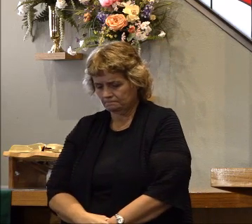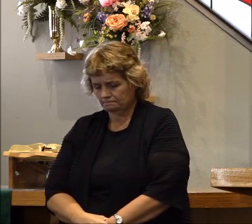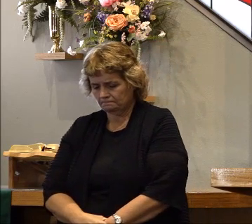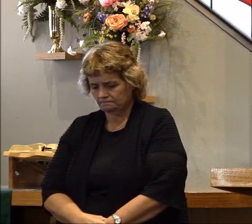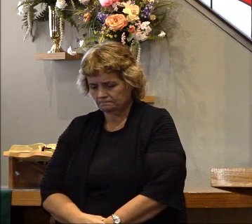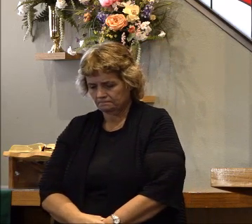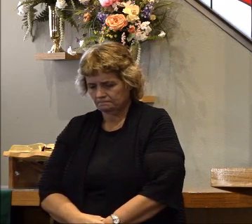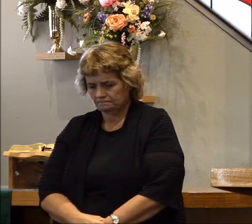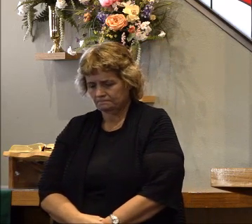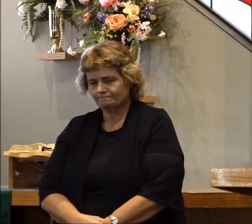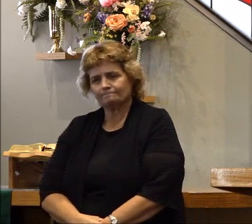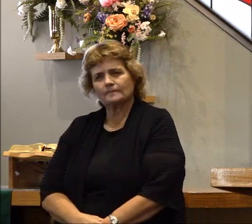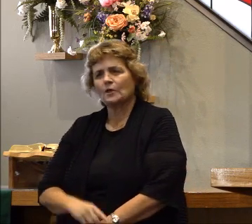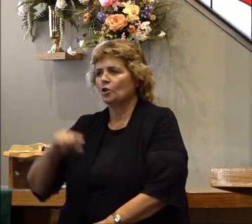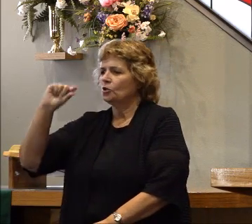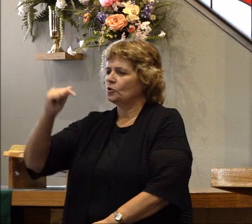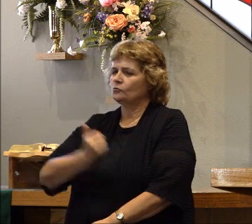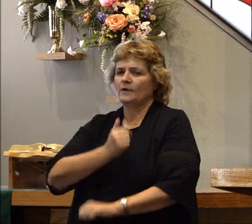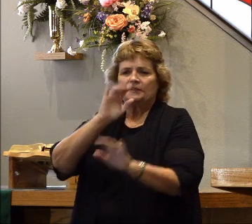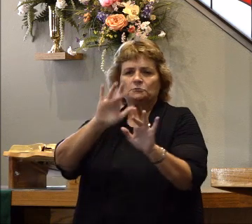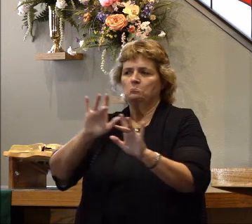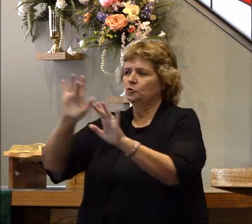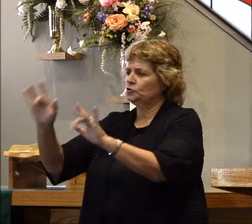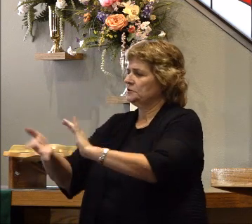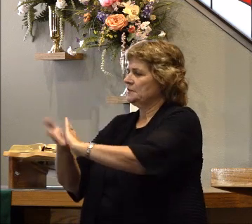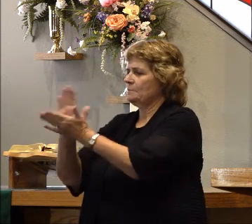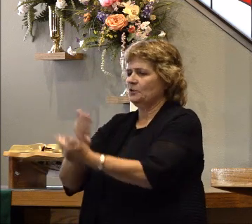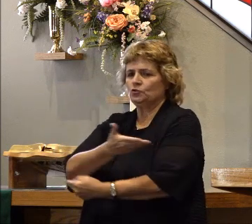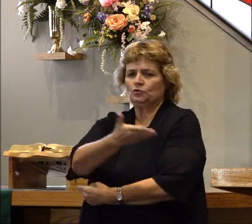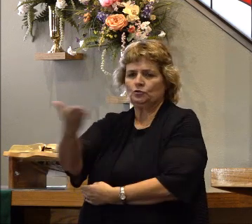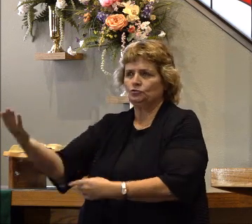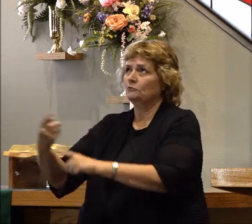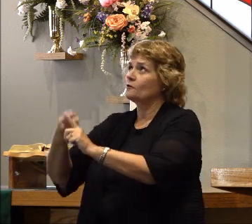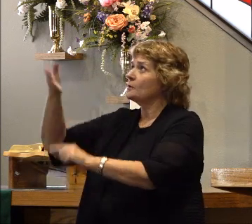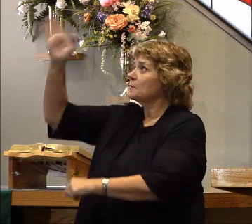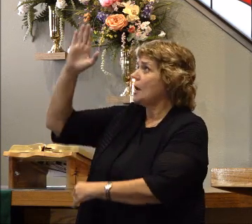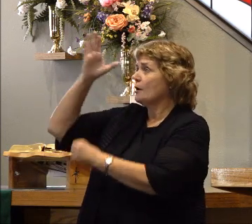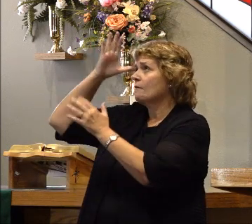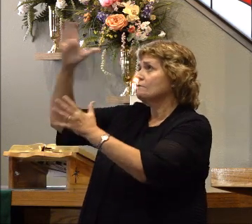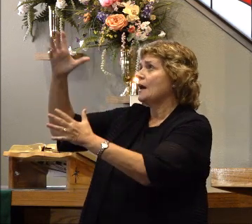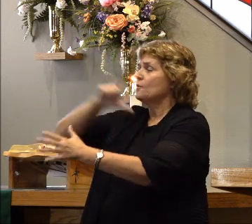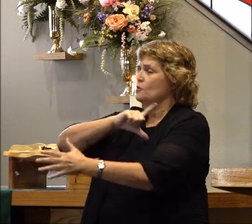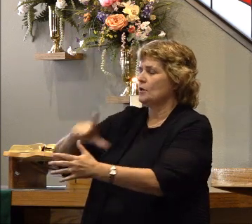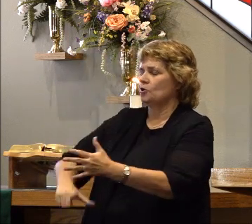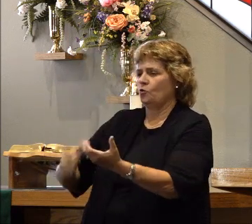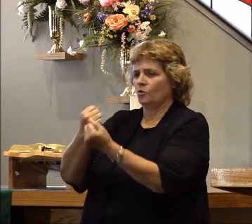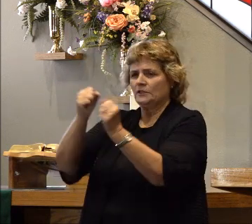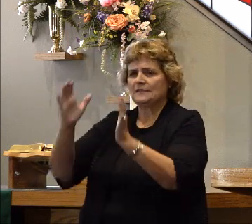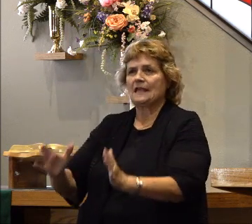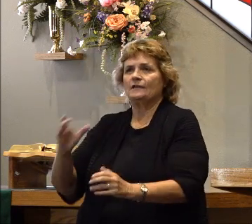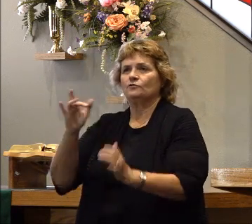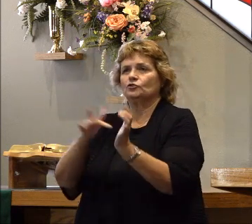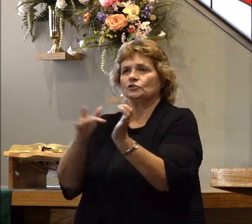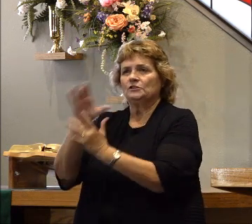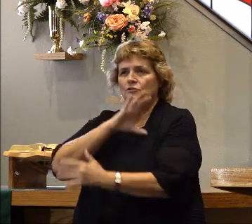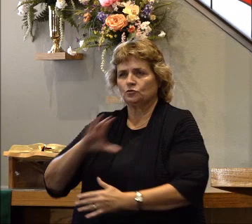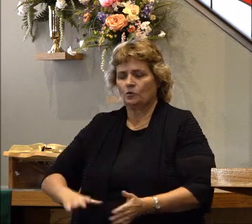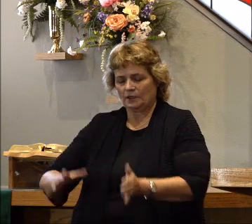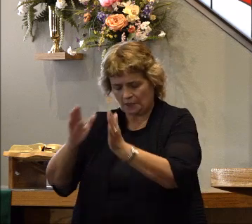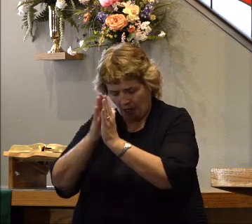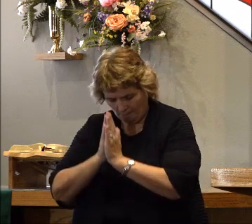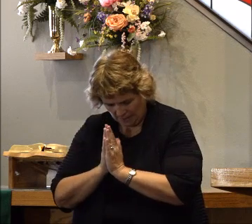Grace, mercy, and peace to you from God our Father and our Lord and Savior Jesus Christ.